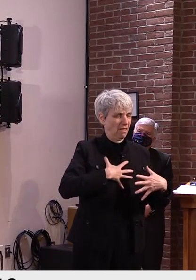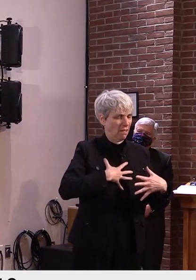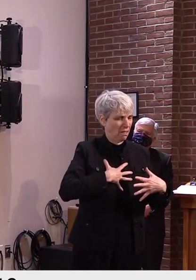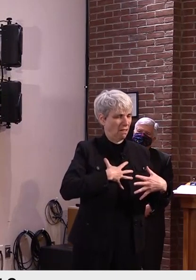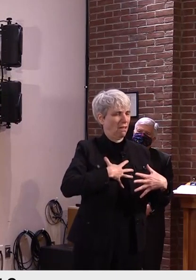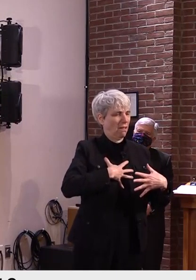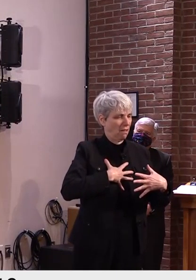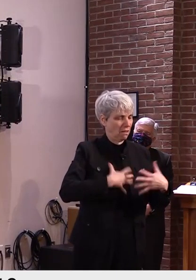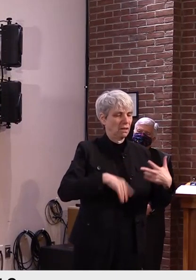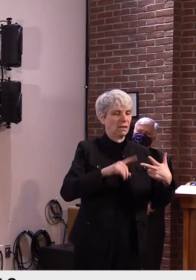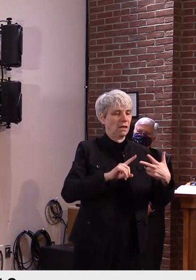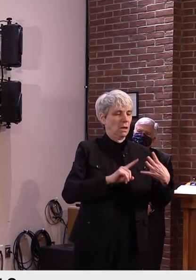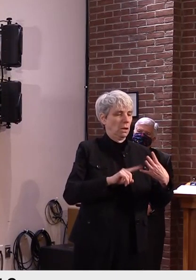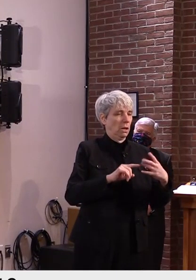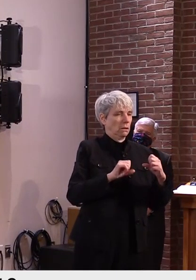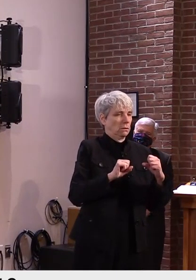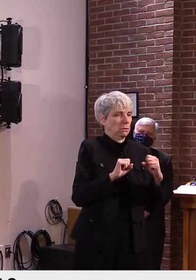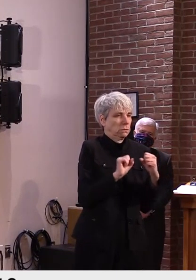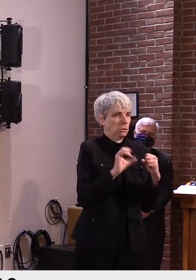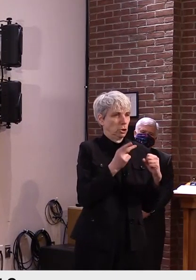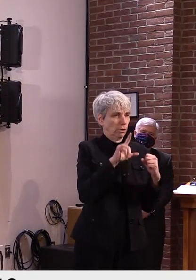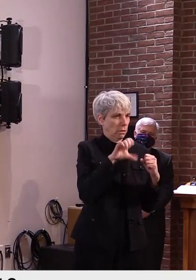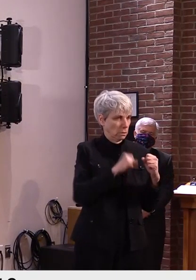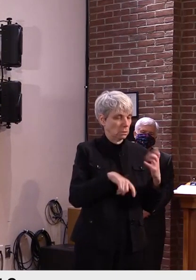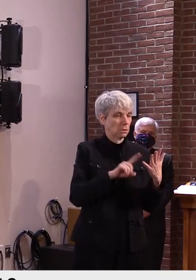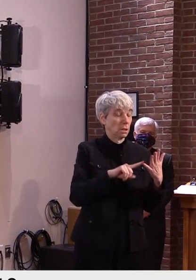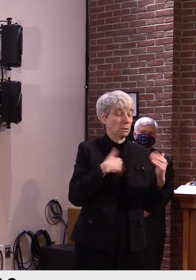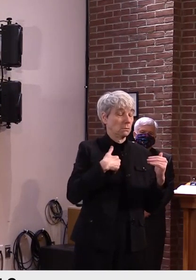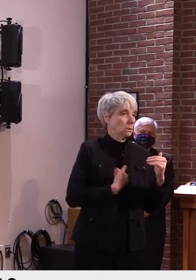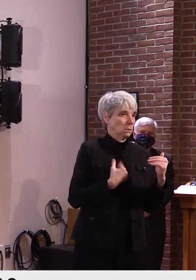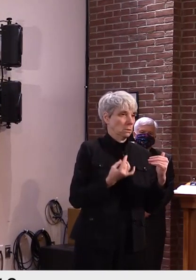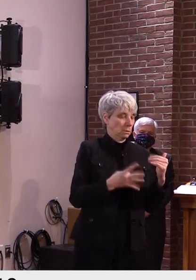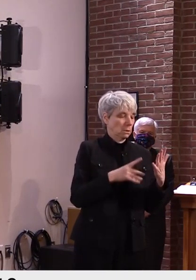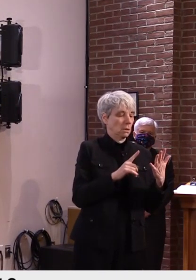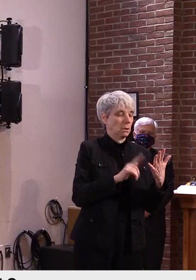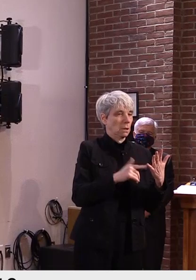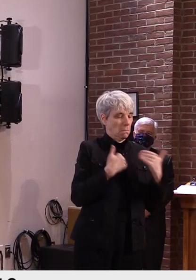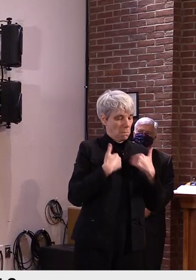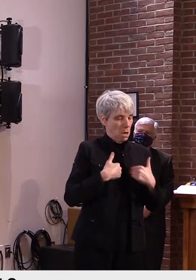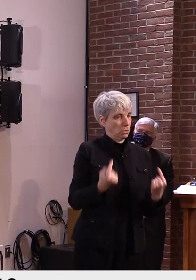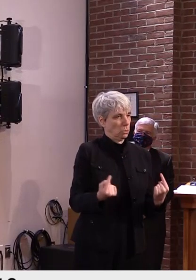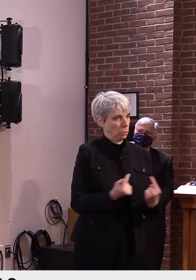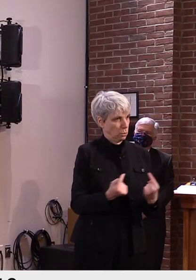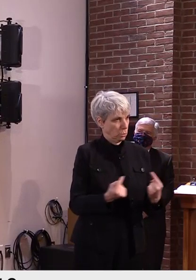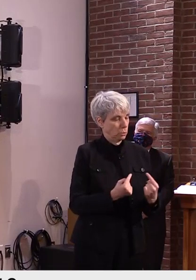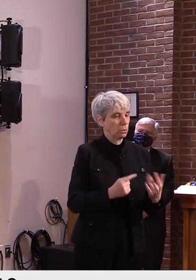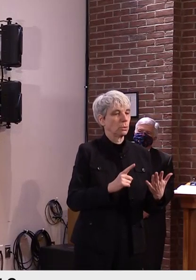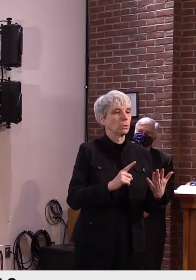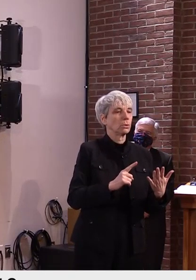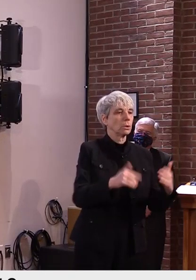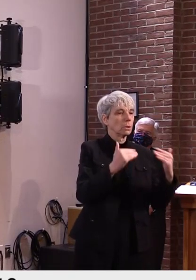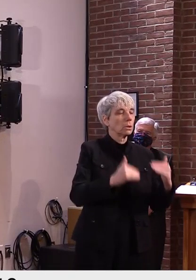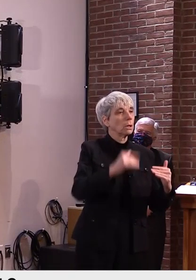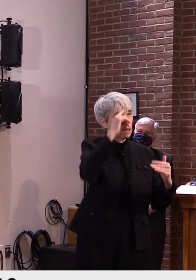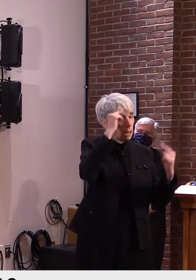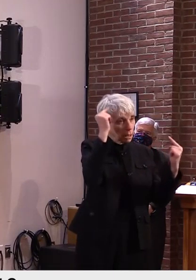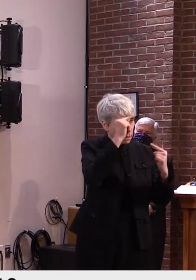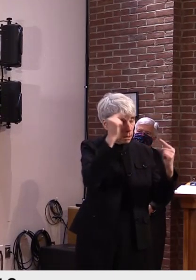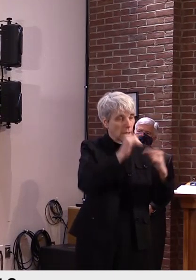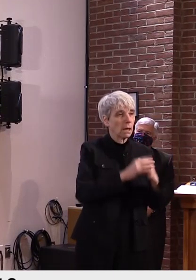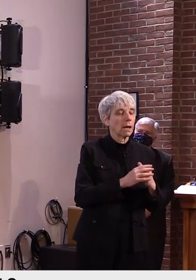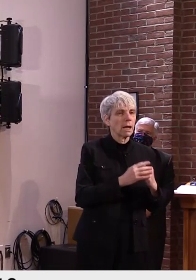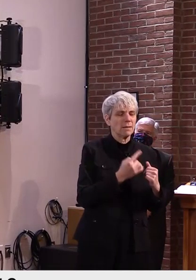breathing. Chills, fatigue, muscle pain or aches, headache, new